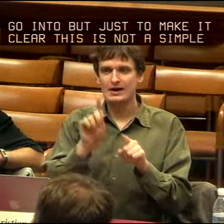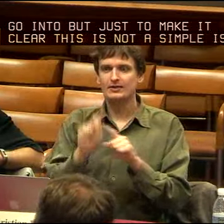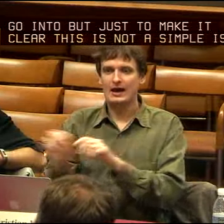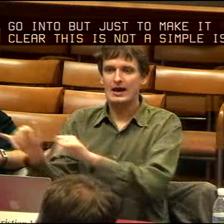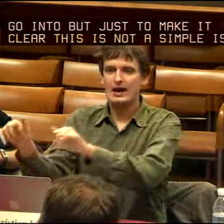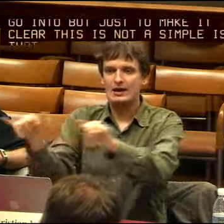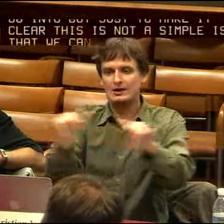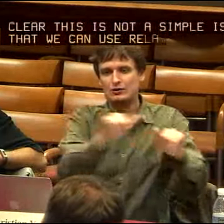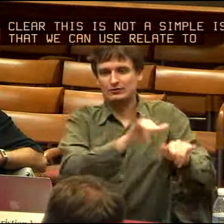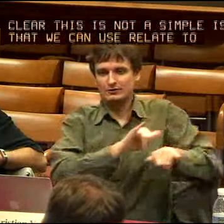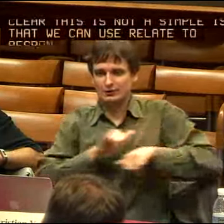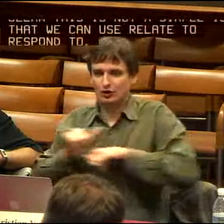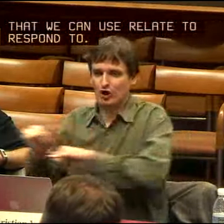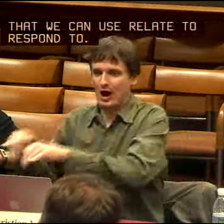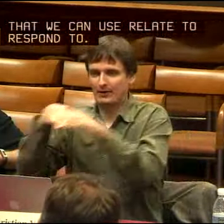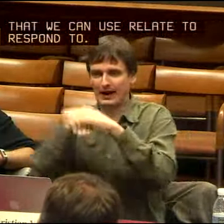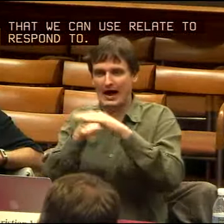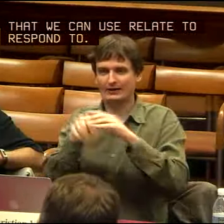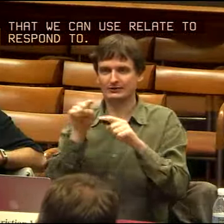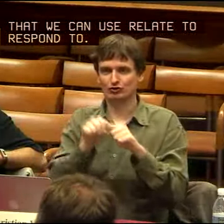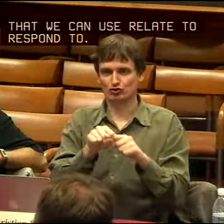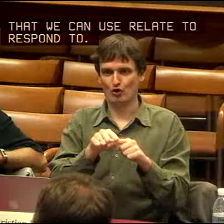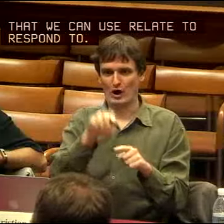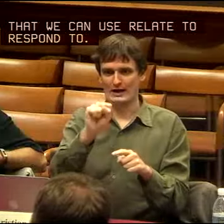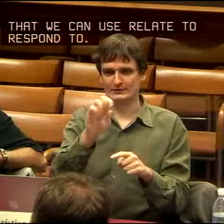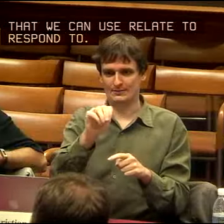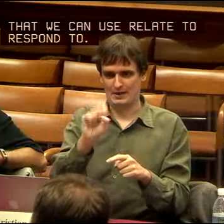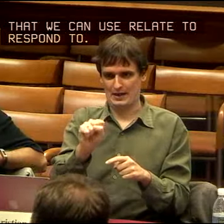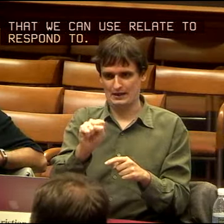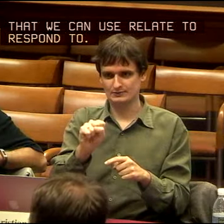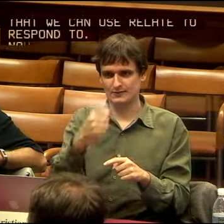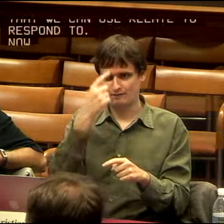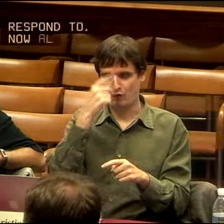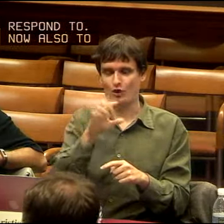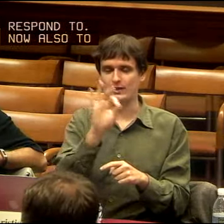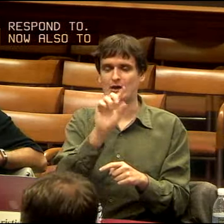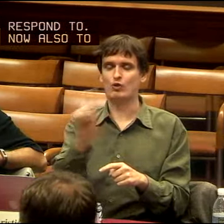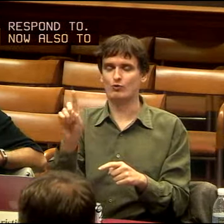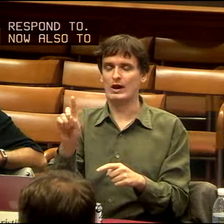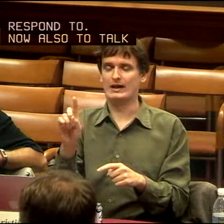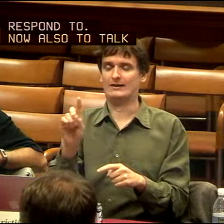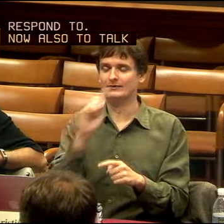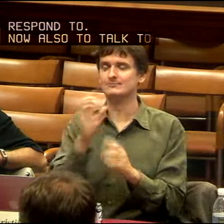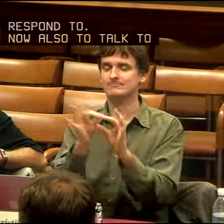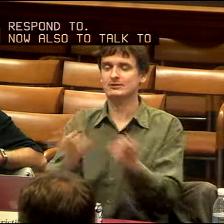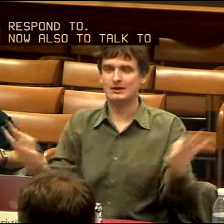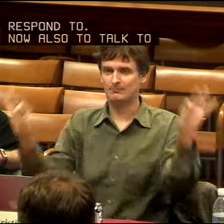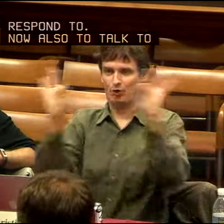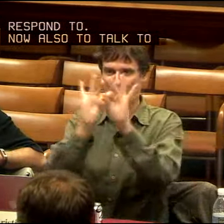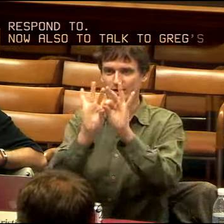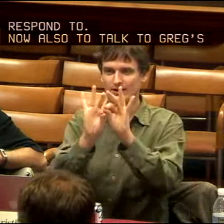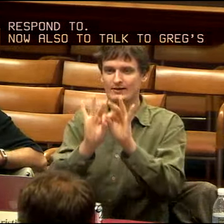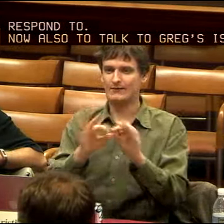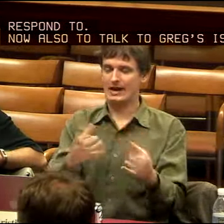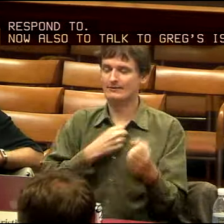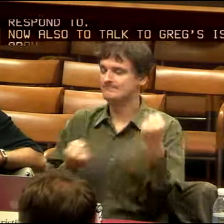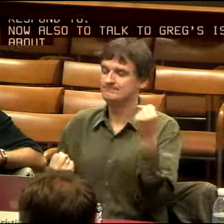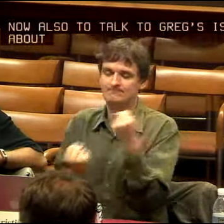talk to Greg's issue about standards and having a common access to 911 through SMS, I think that's very